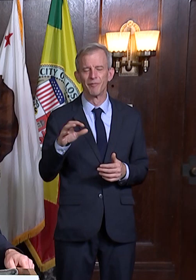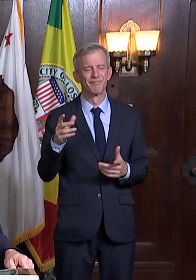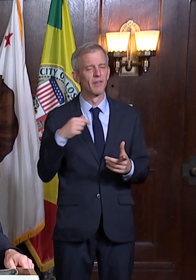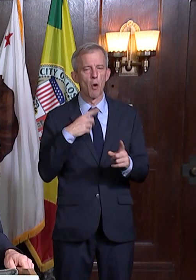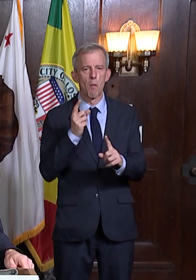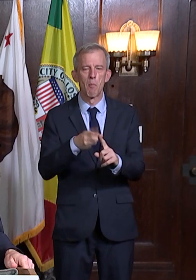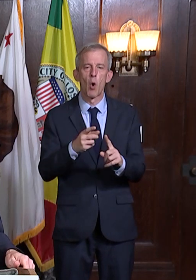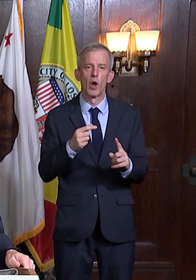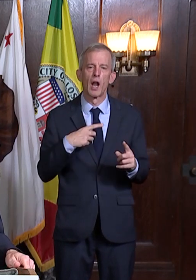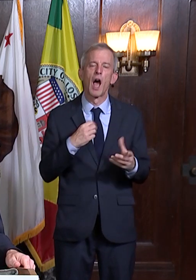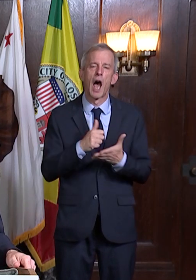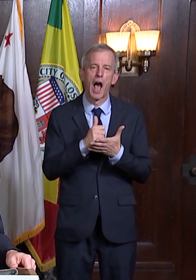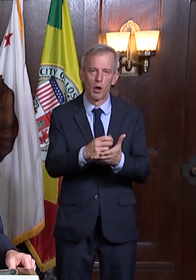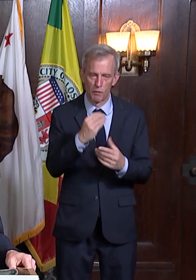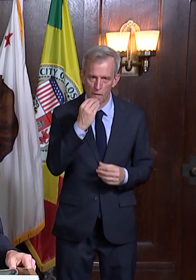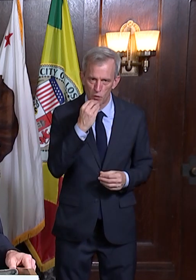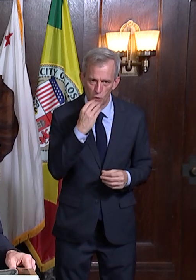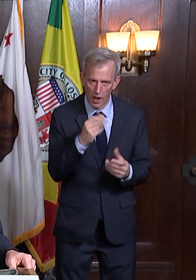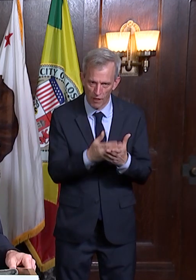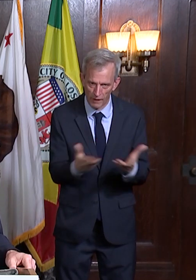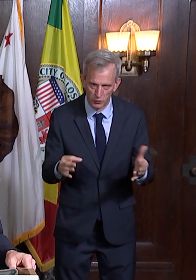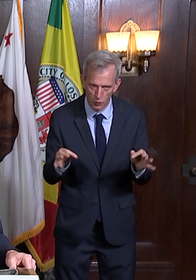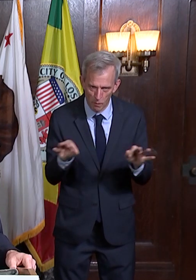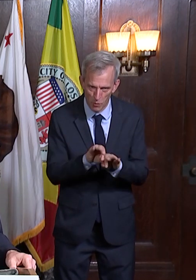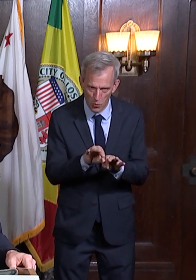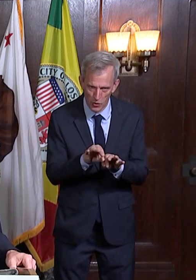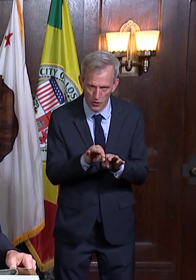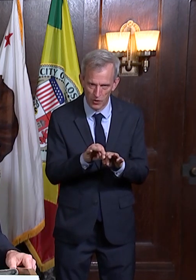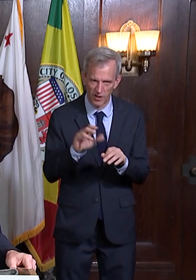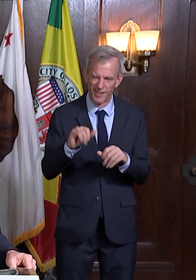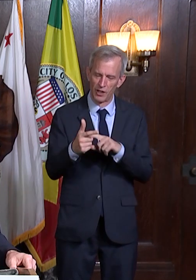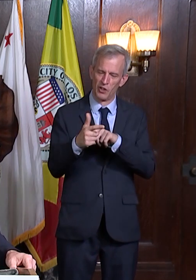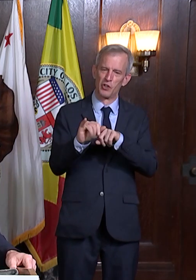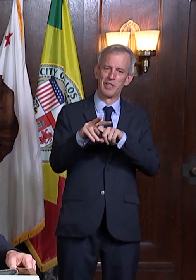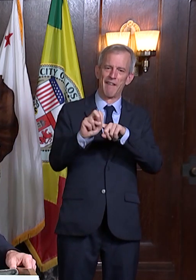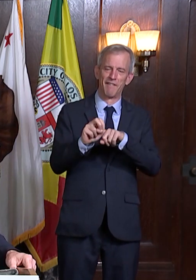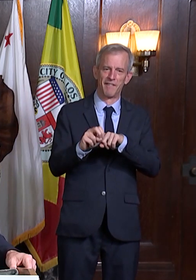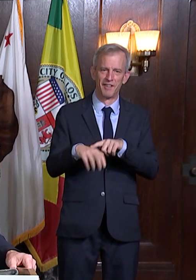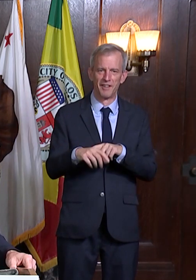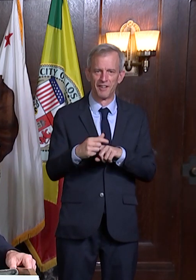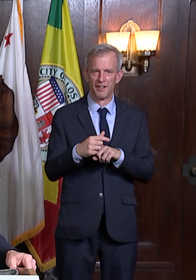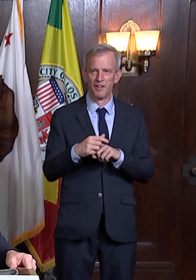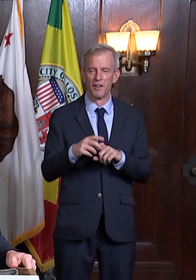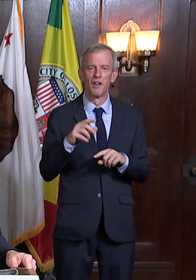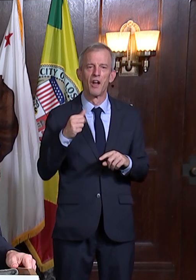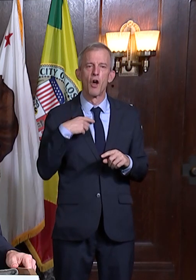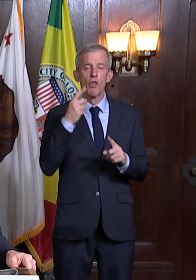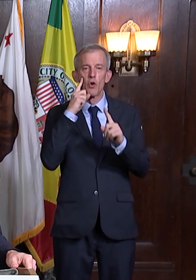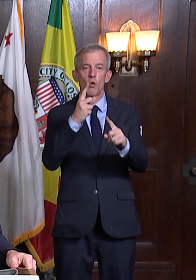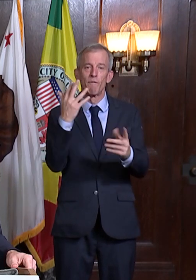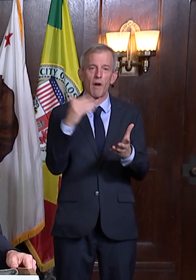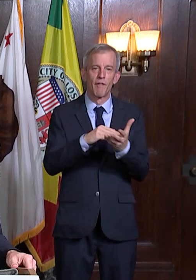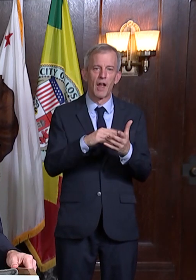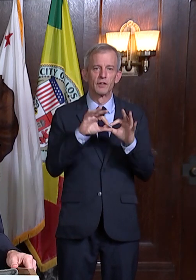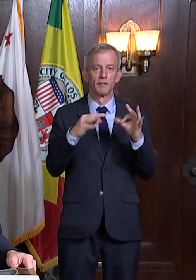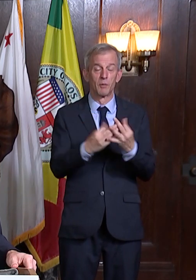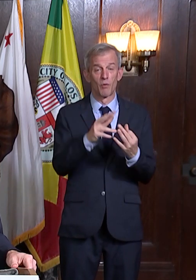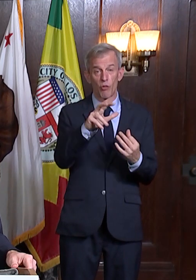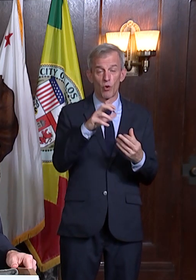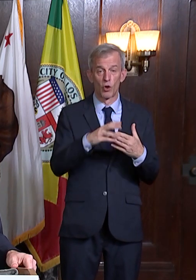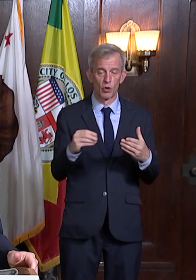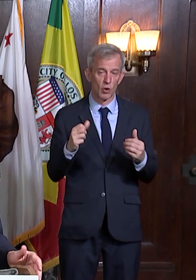groceries. We are launching again this year. This year, Given, our goal is to provide 5,000 families with $300 for